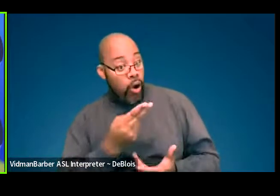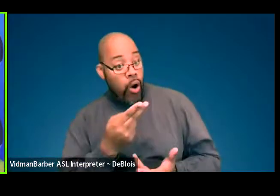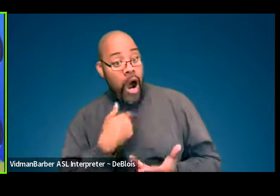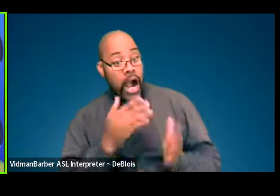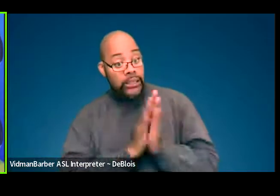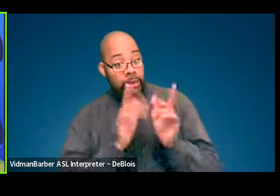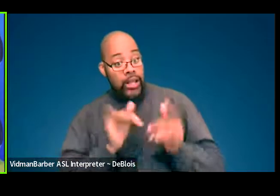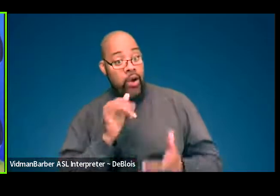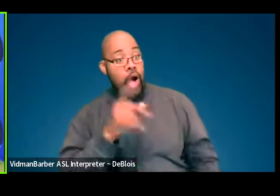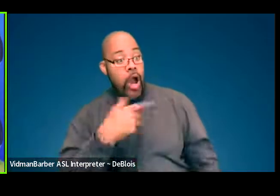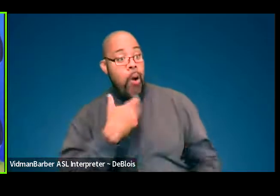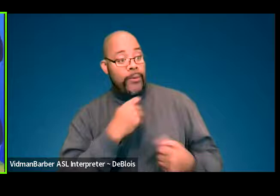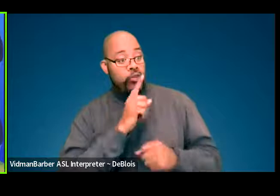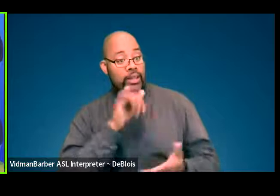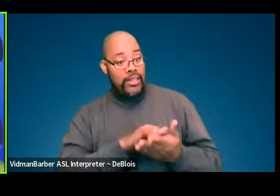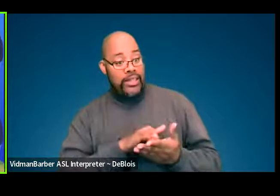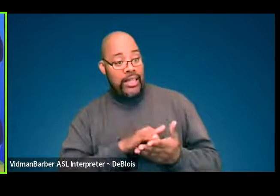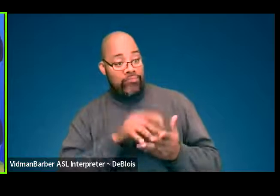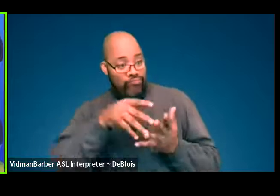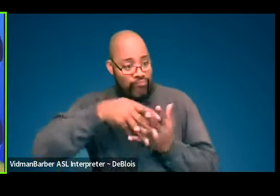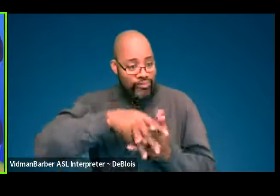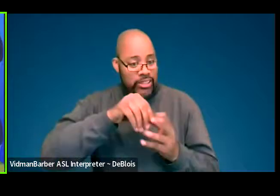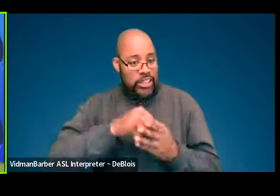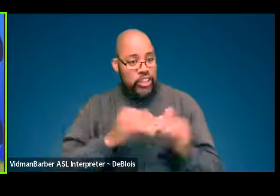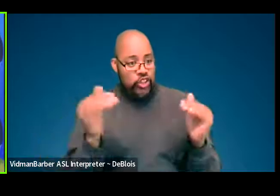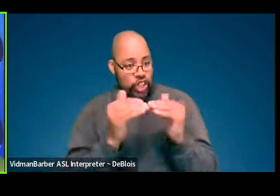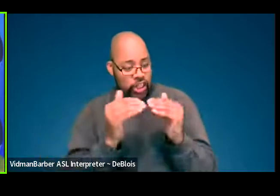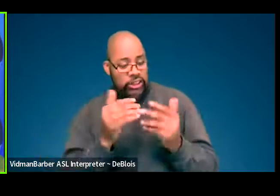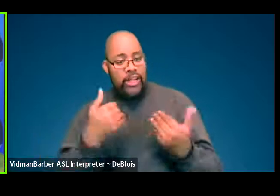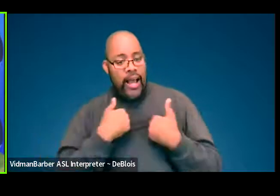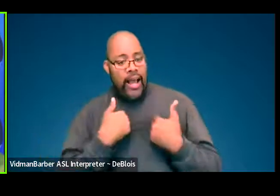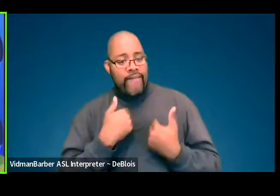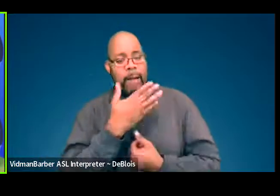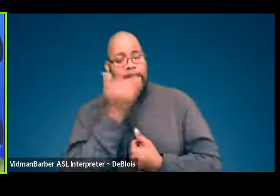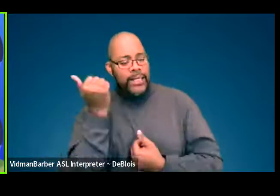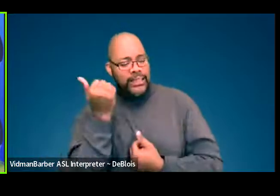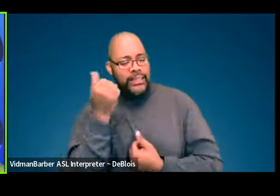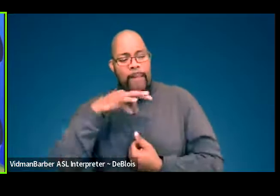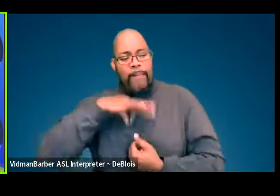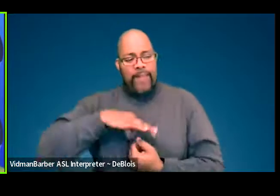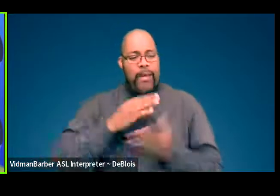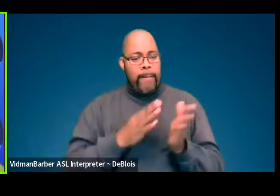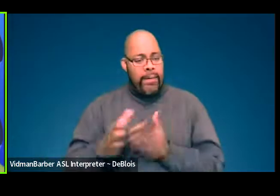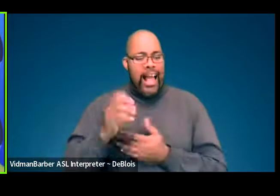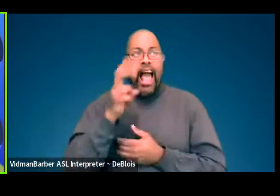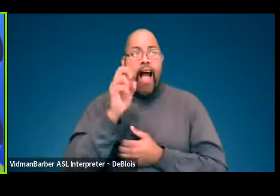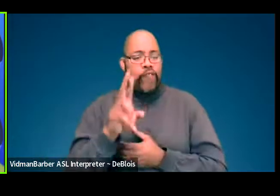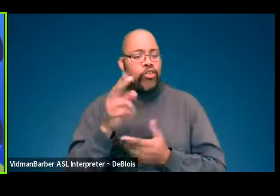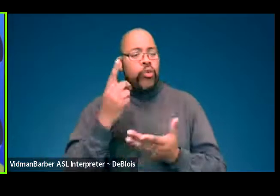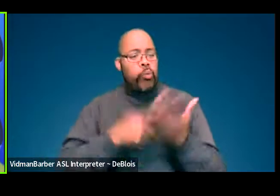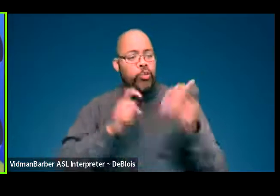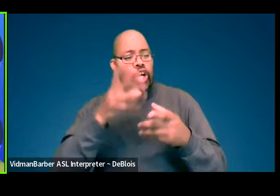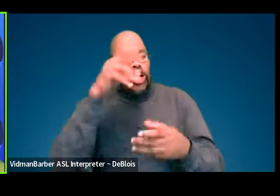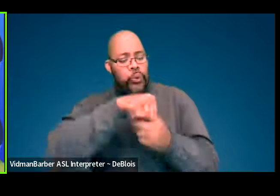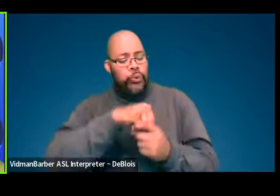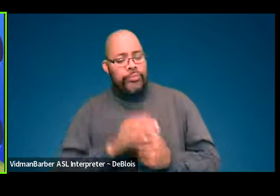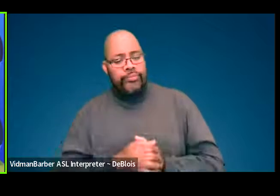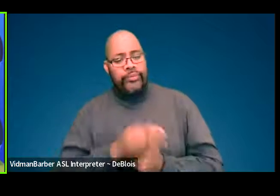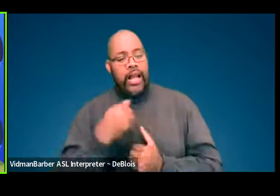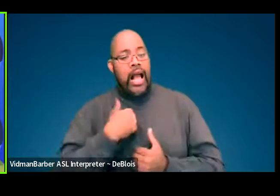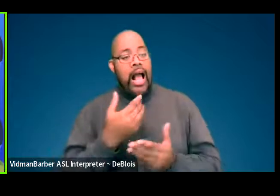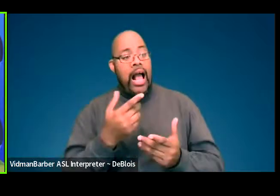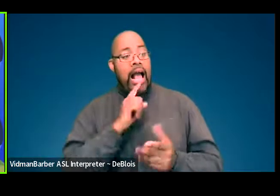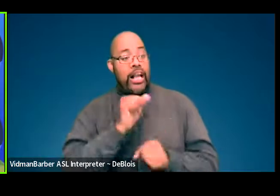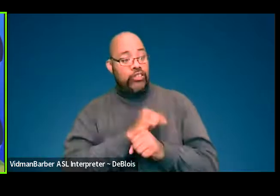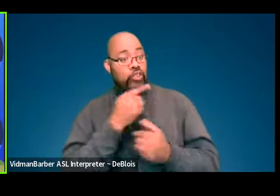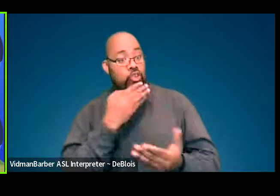asked people like, okay, I want to make sure this is rooted in like justice and we have the best benefits plan ever. So what should be included? And I was actually